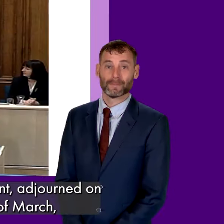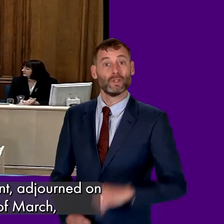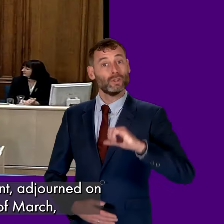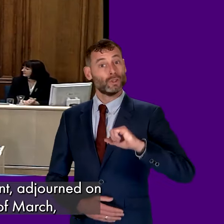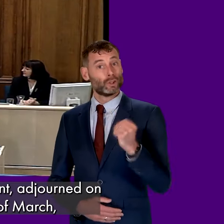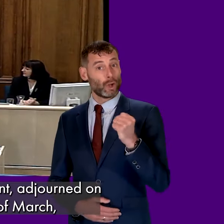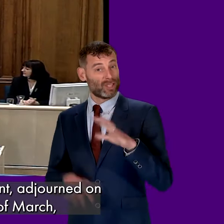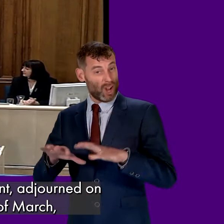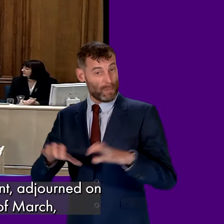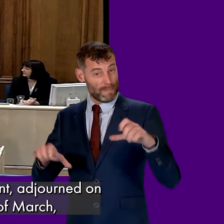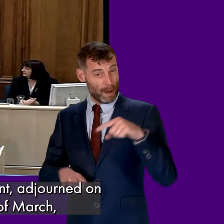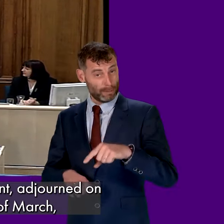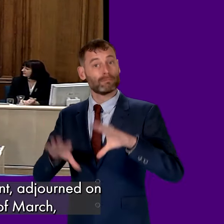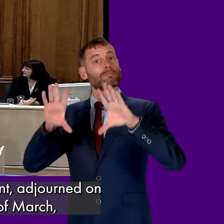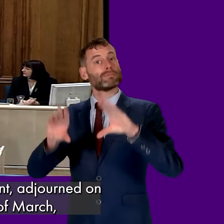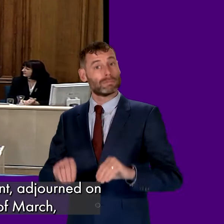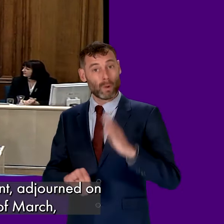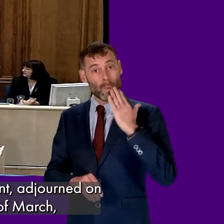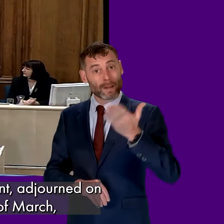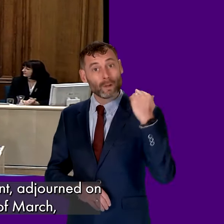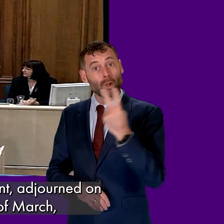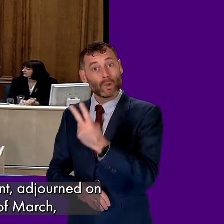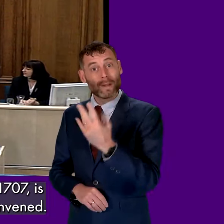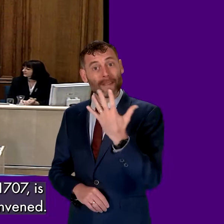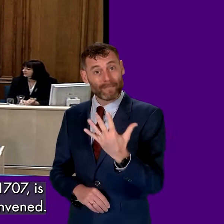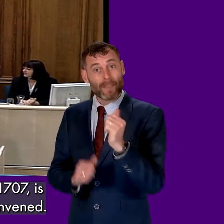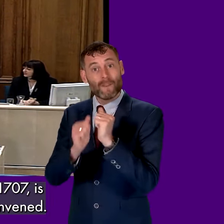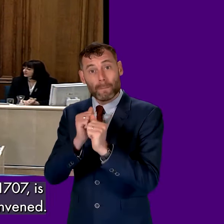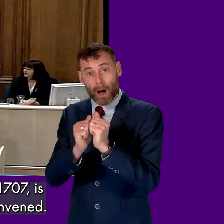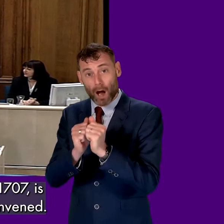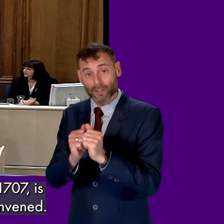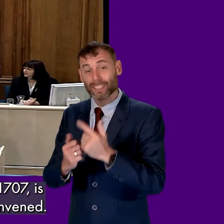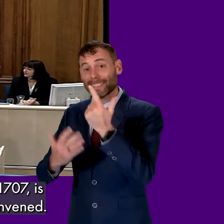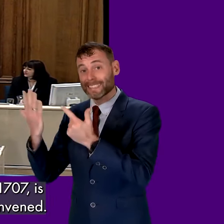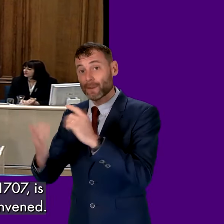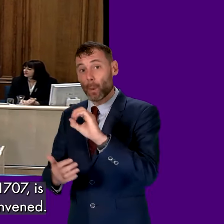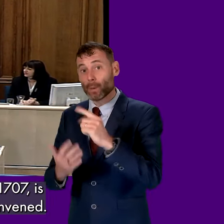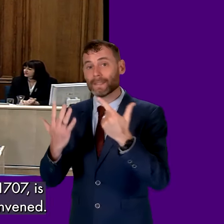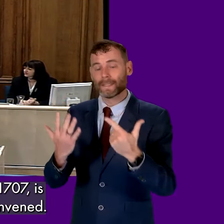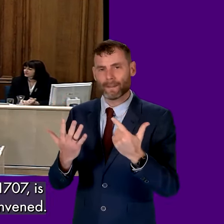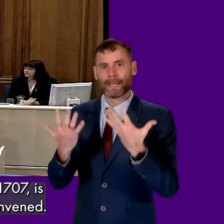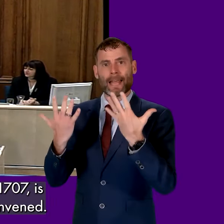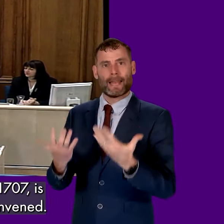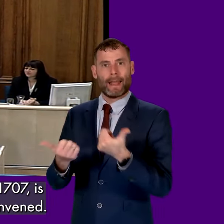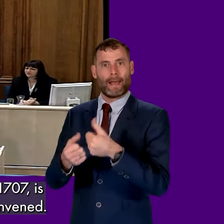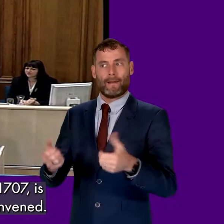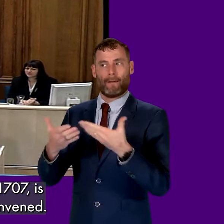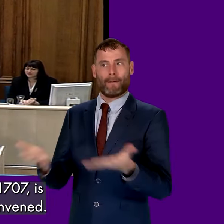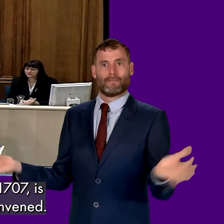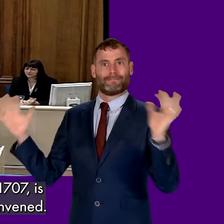Scottish Parliament adjourned on the 25th day of March in the year 1707 is